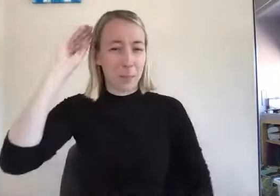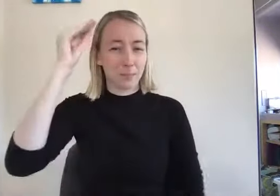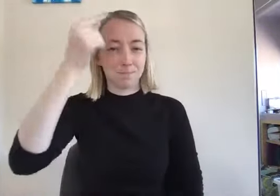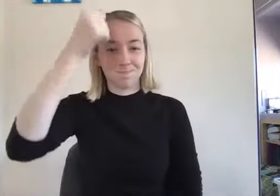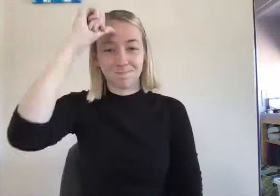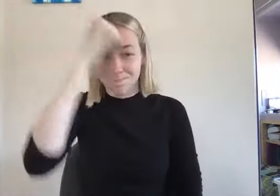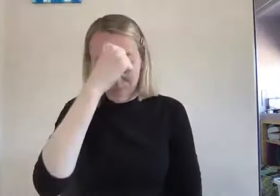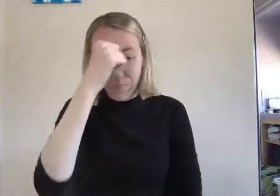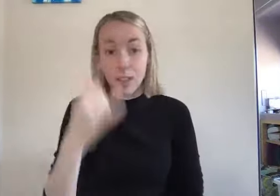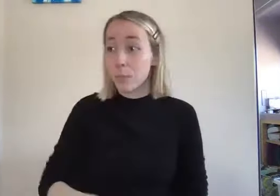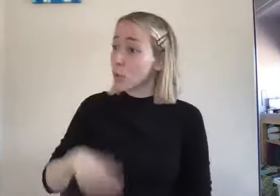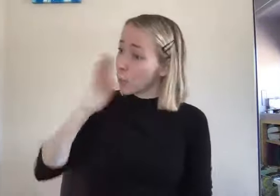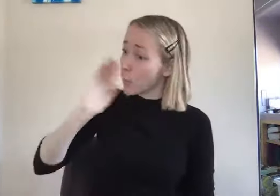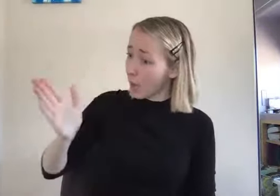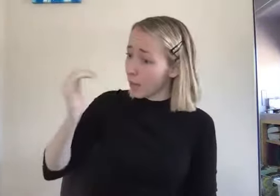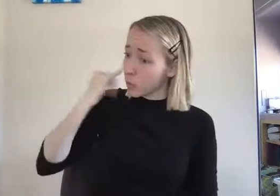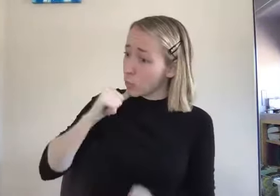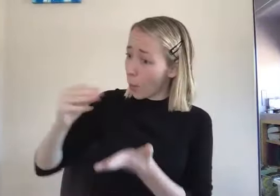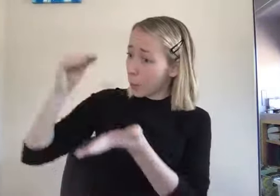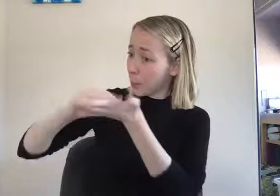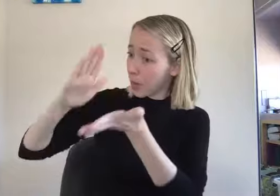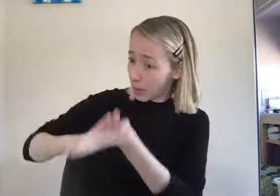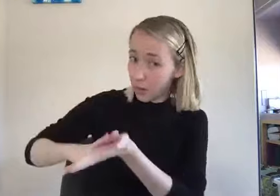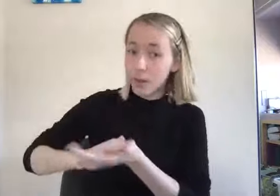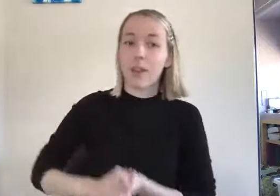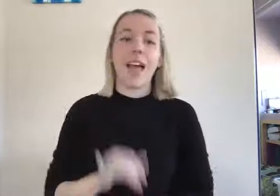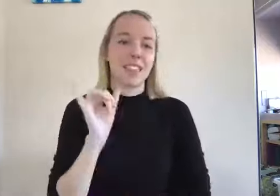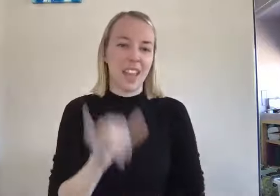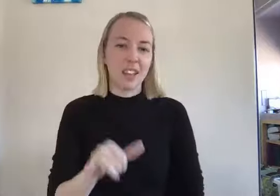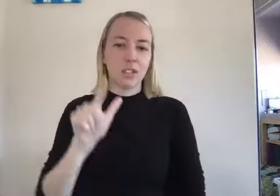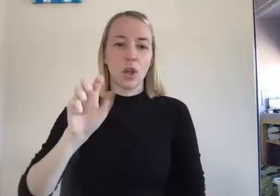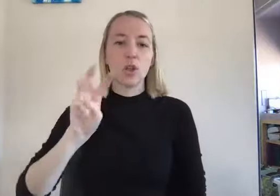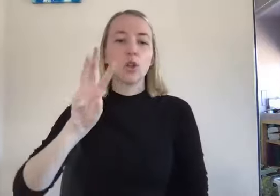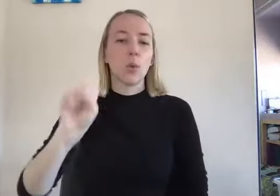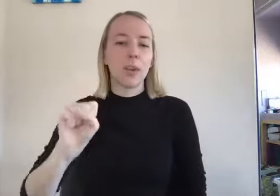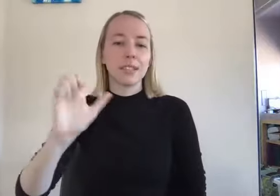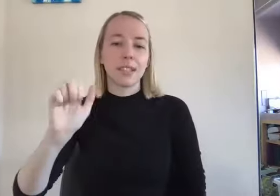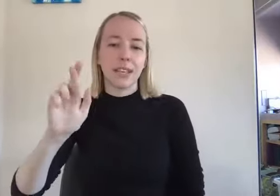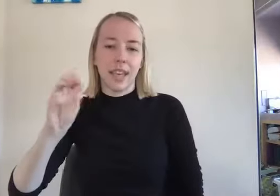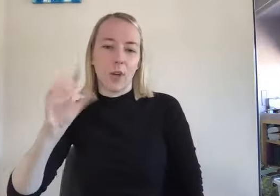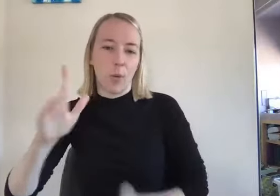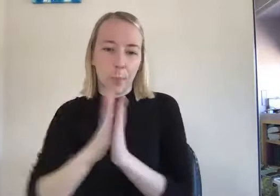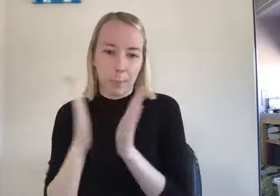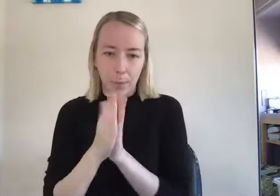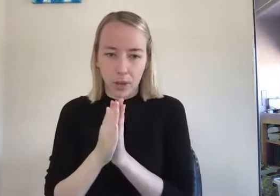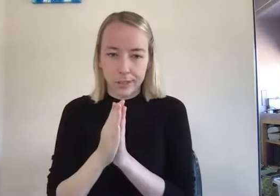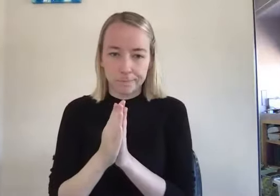will, though, said the queen, if you don't make a memorandum of it. And that's from Lewis Carroll's Through the Looking Glass. And it just reminds